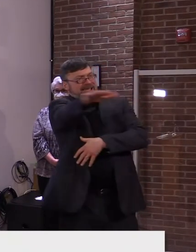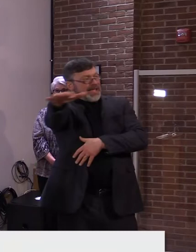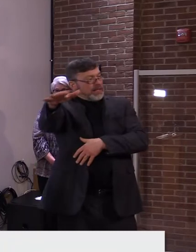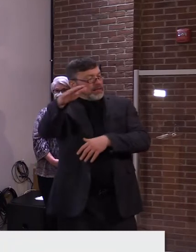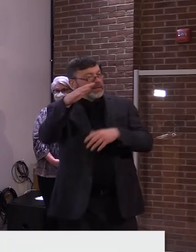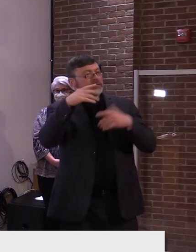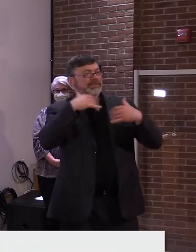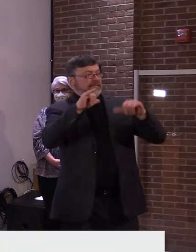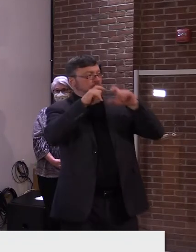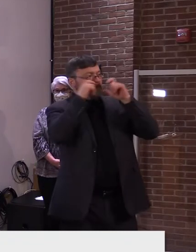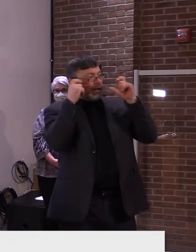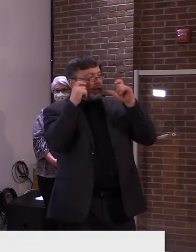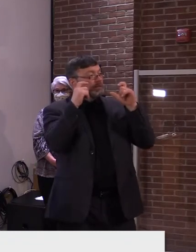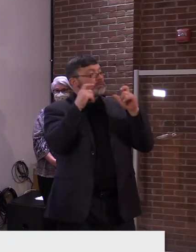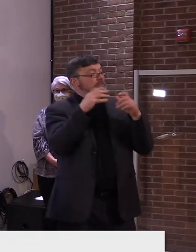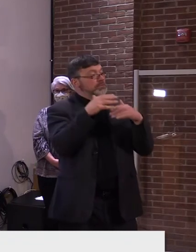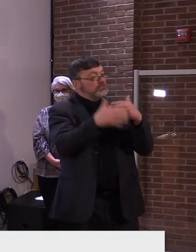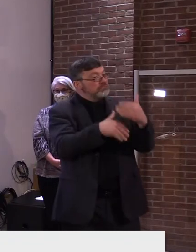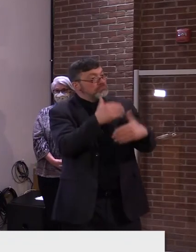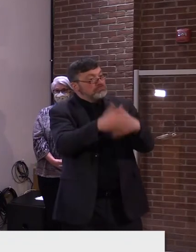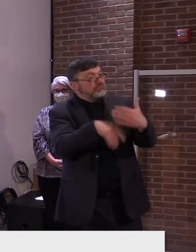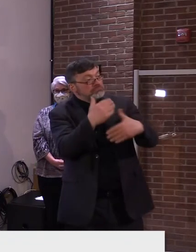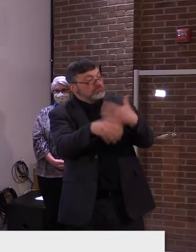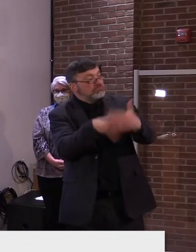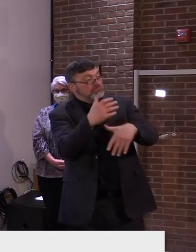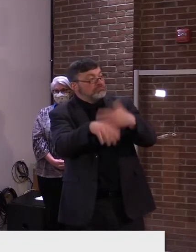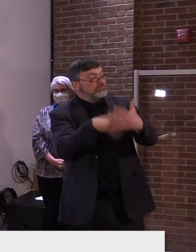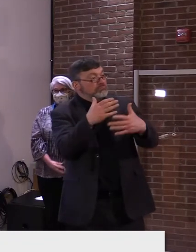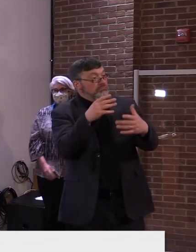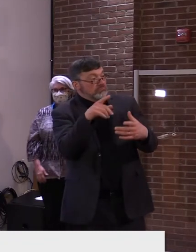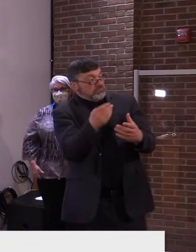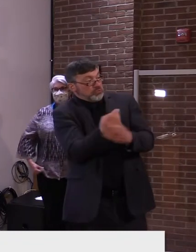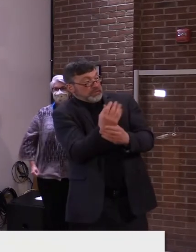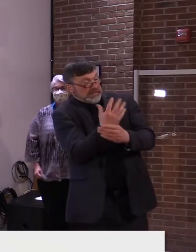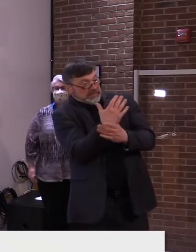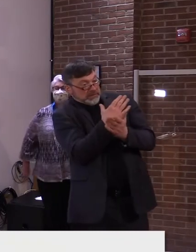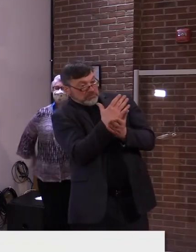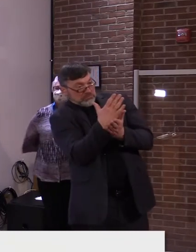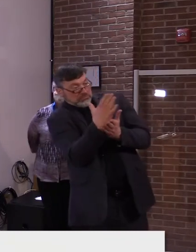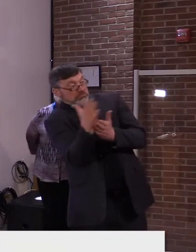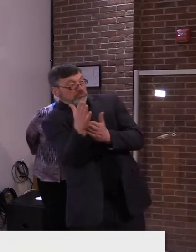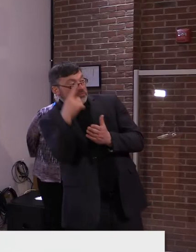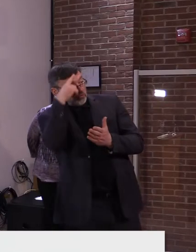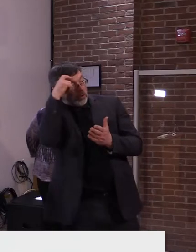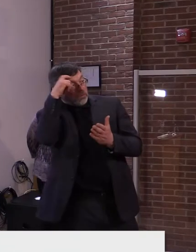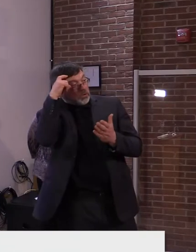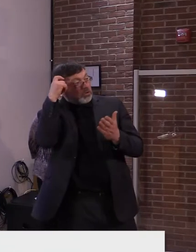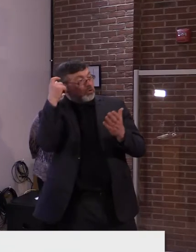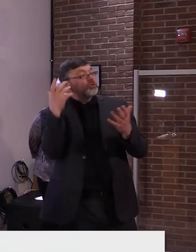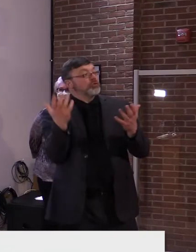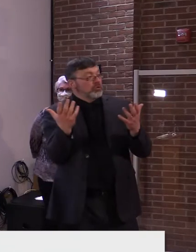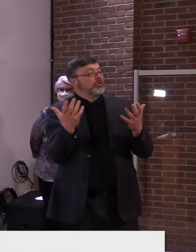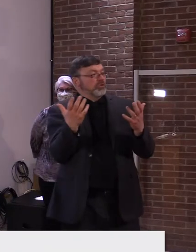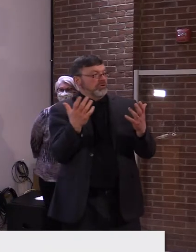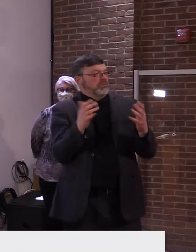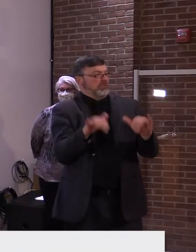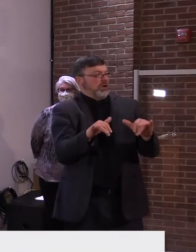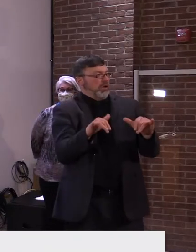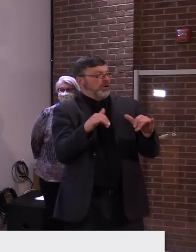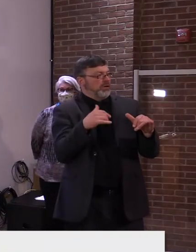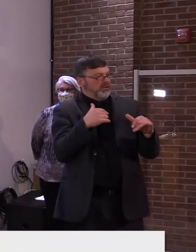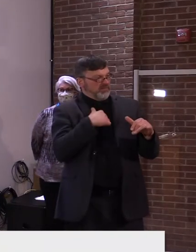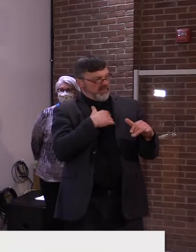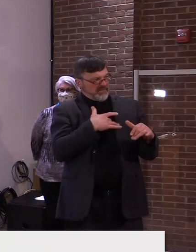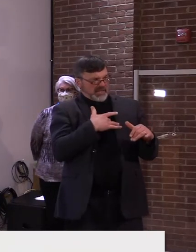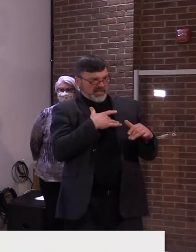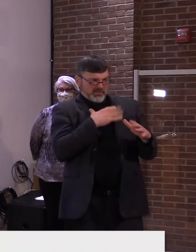through the spring and certainly up until July 4th, and then we'll have more news about how that may or may not impact our lives as the